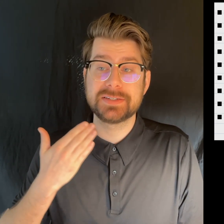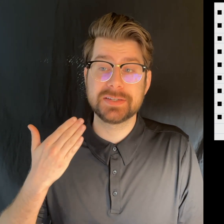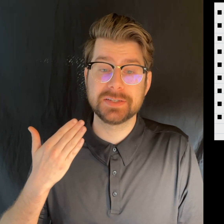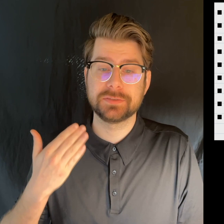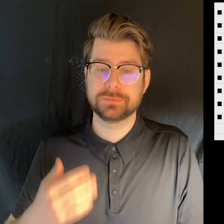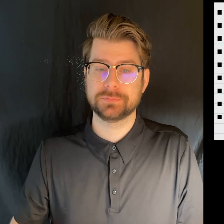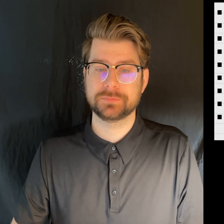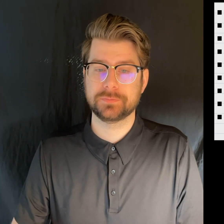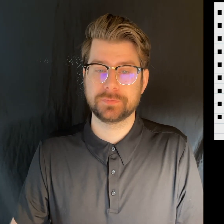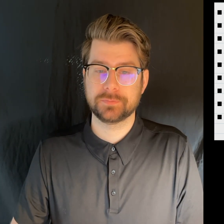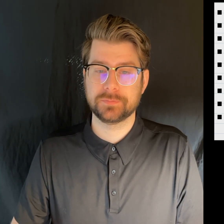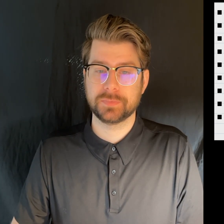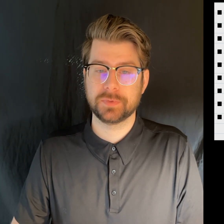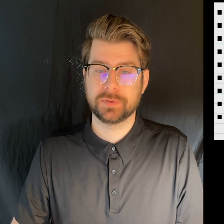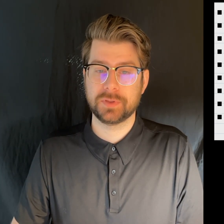mate,